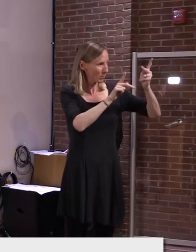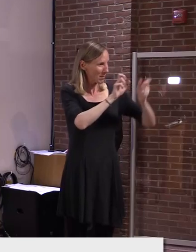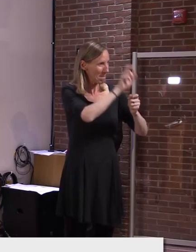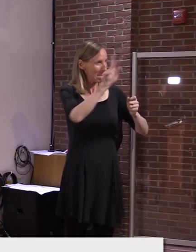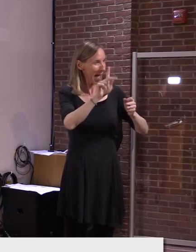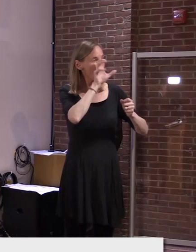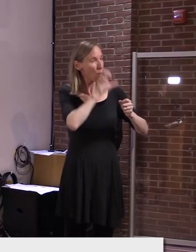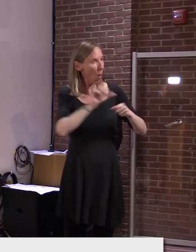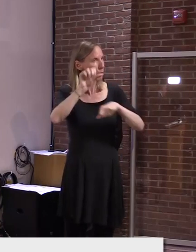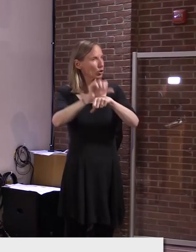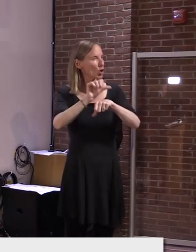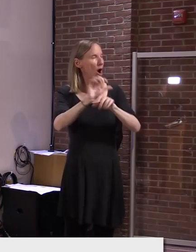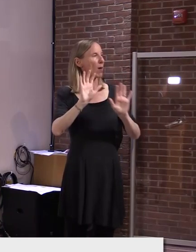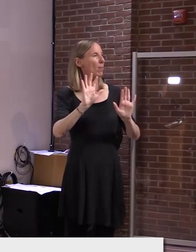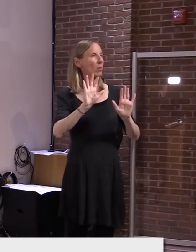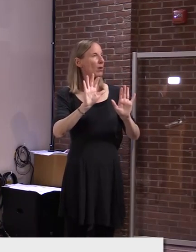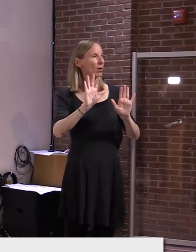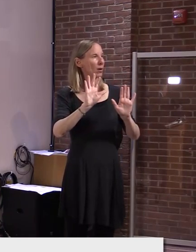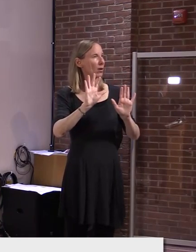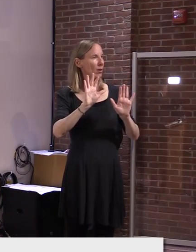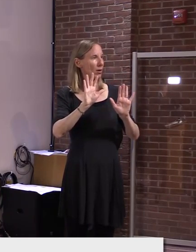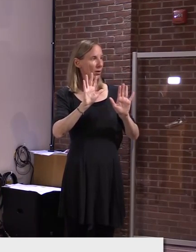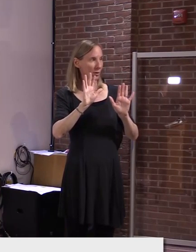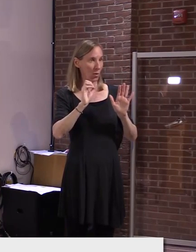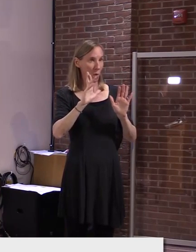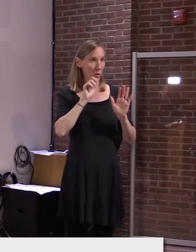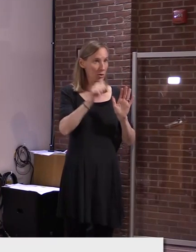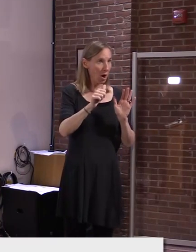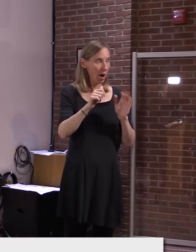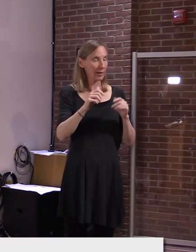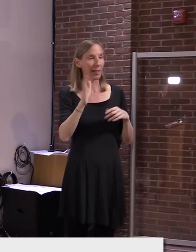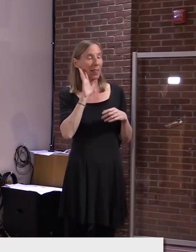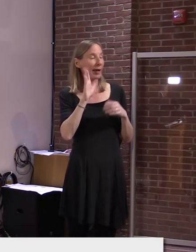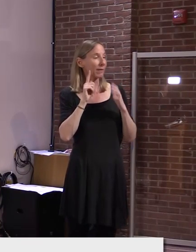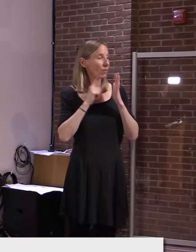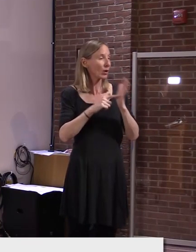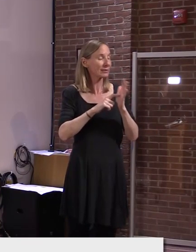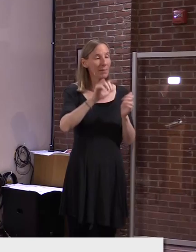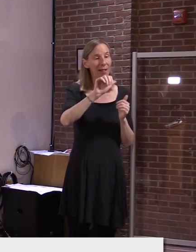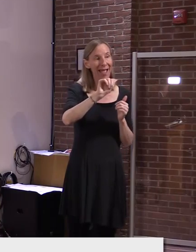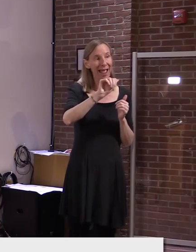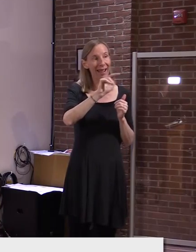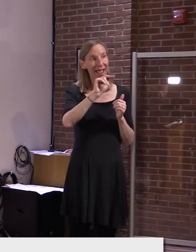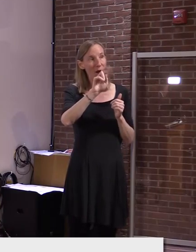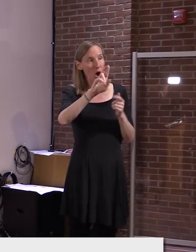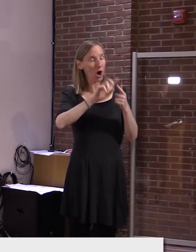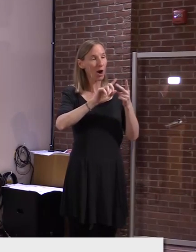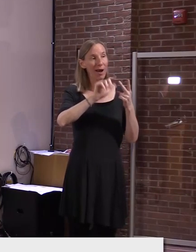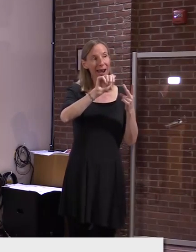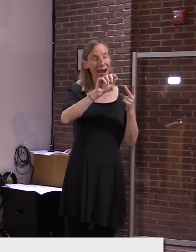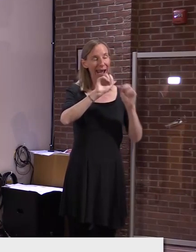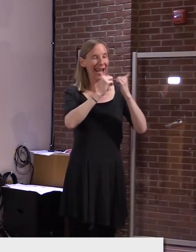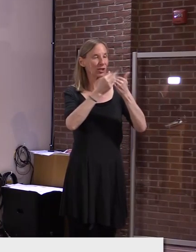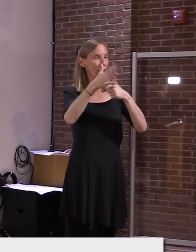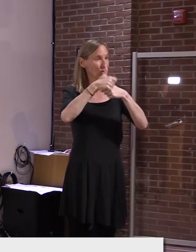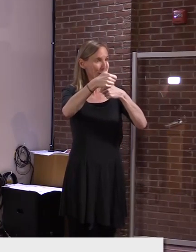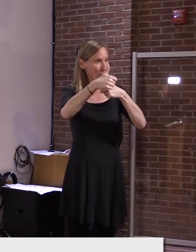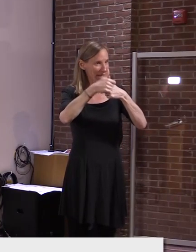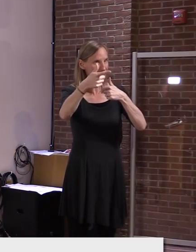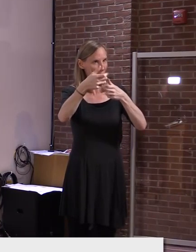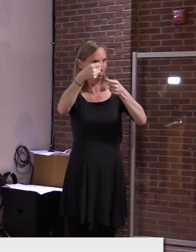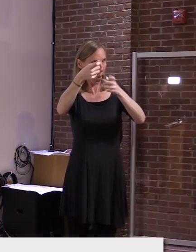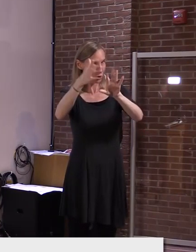to their old jobs and at old desks, like at ANR or AOT or whatever? Is everybody back